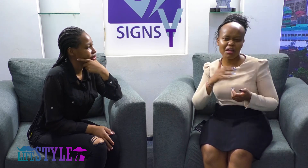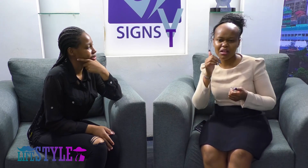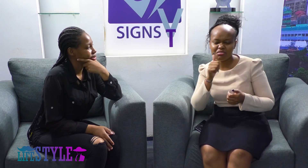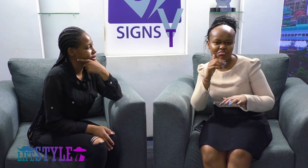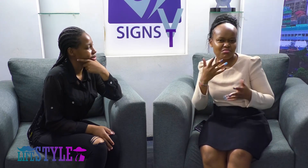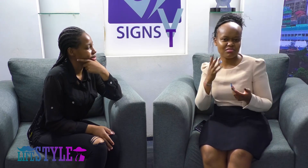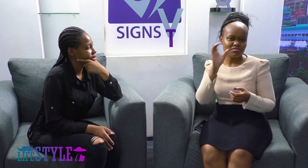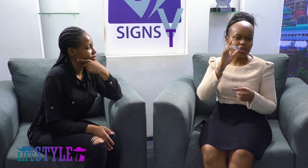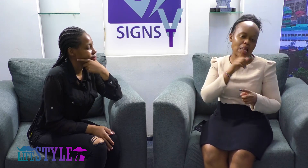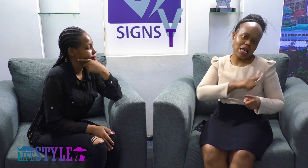But luckily,